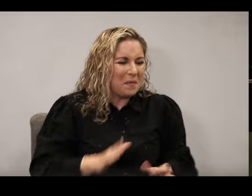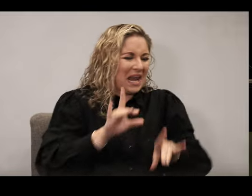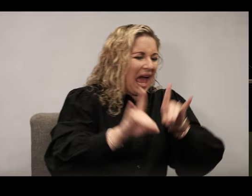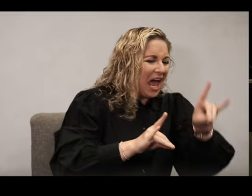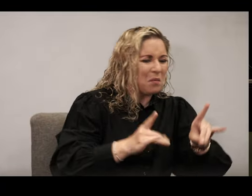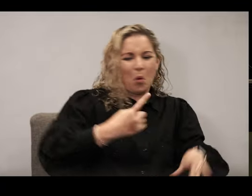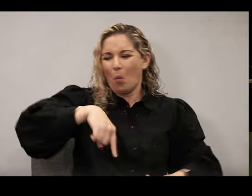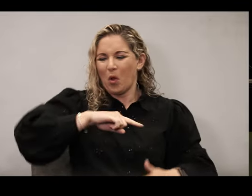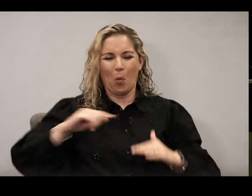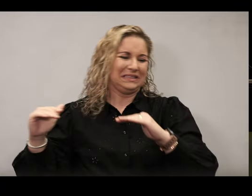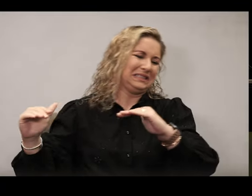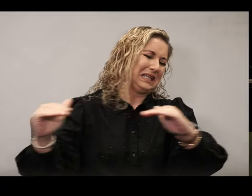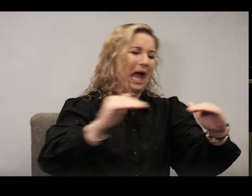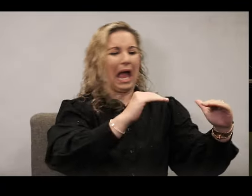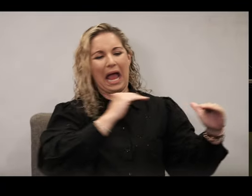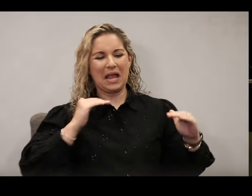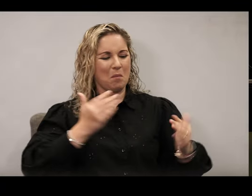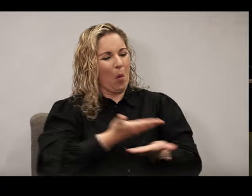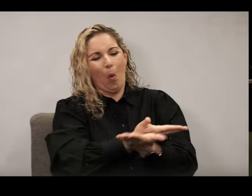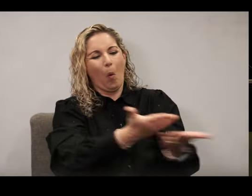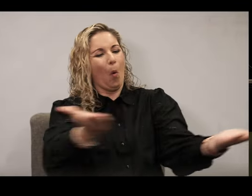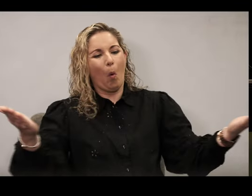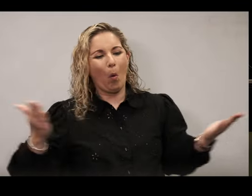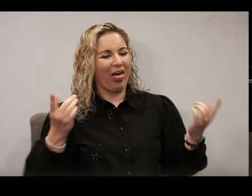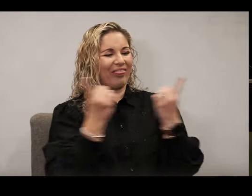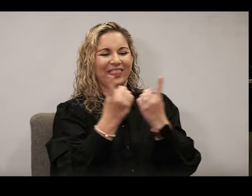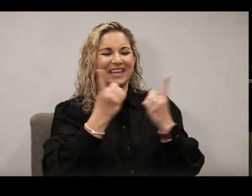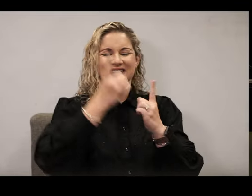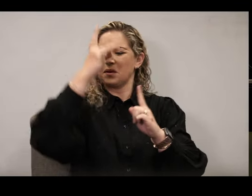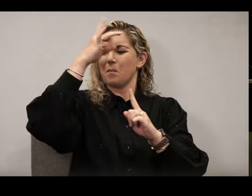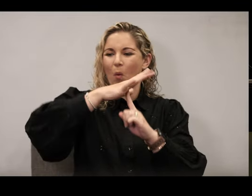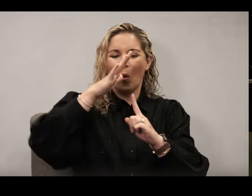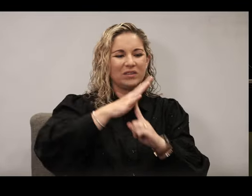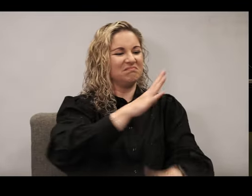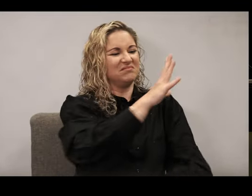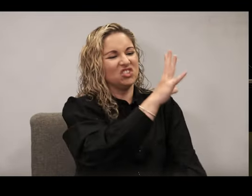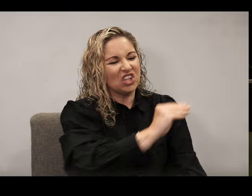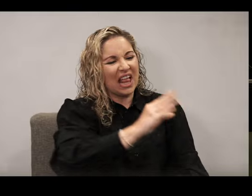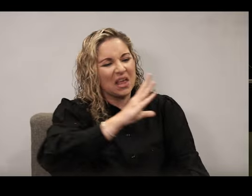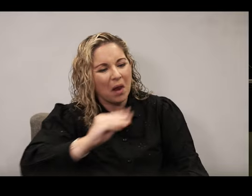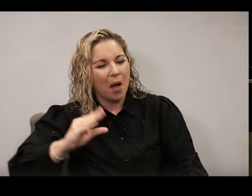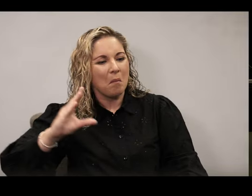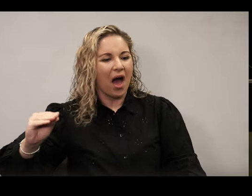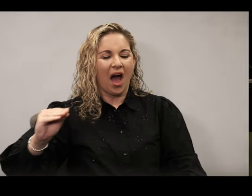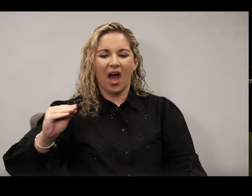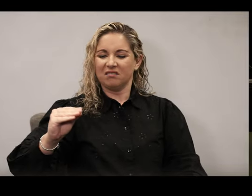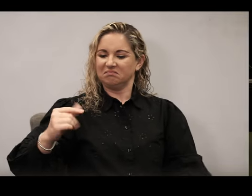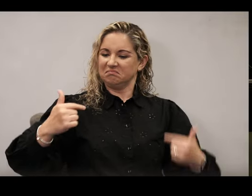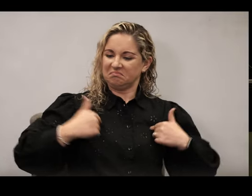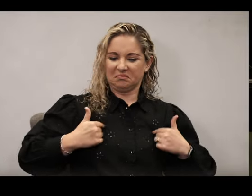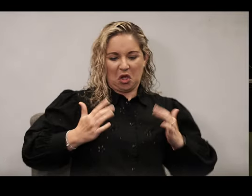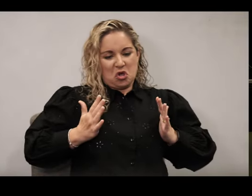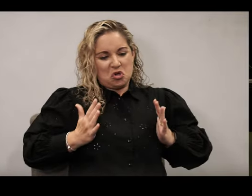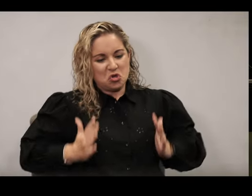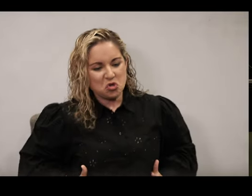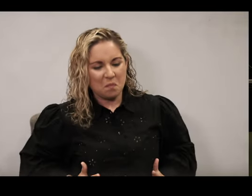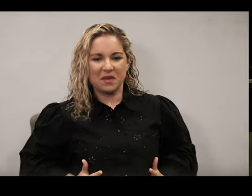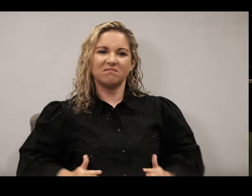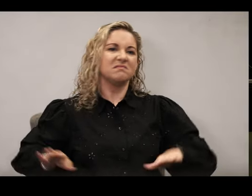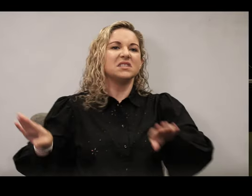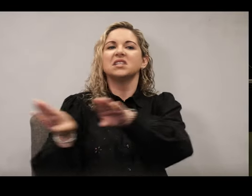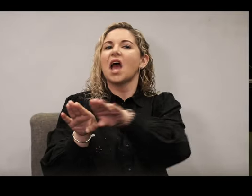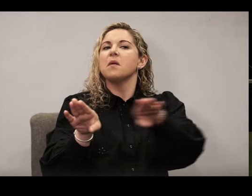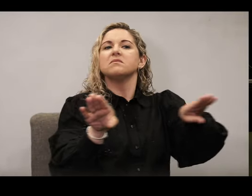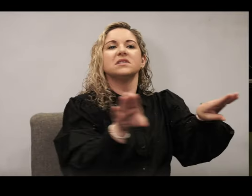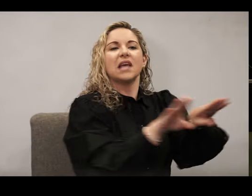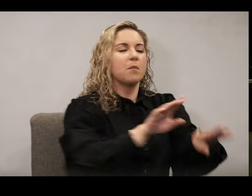and all life is as important as all other life. So the jelly blubber that floats around in the ocean is just as important as the person standing at her front